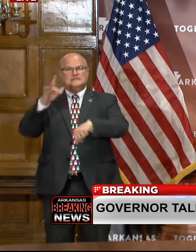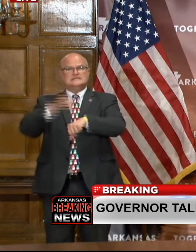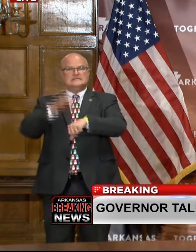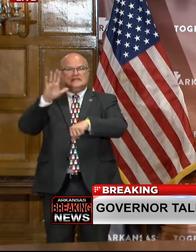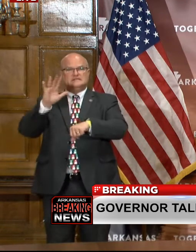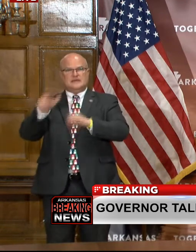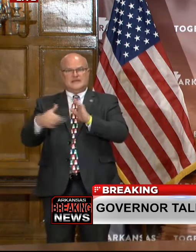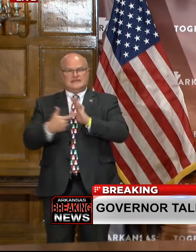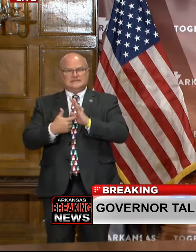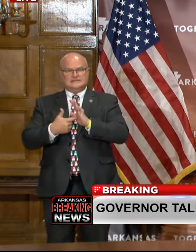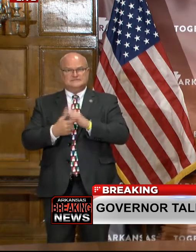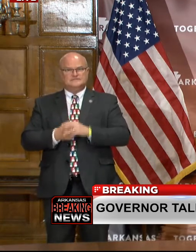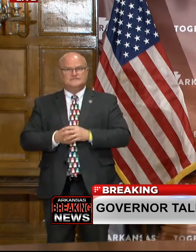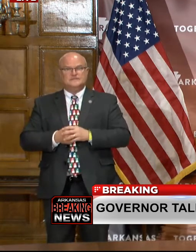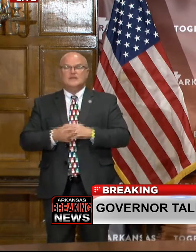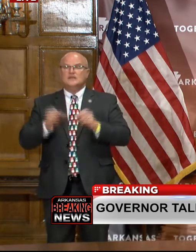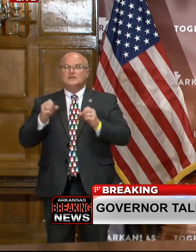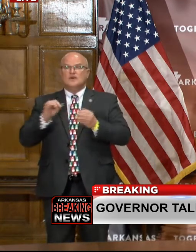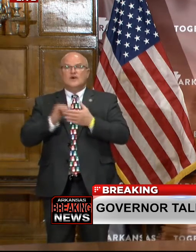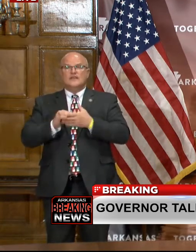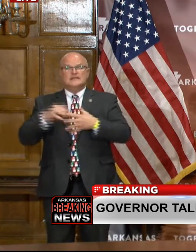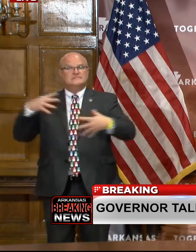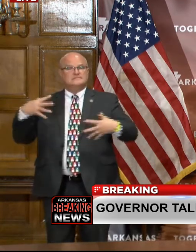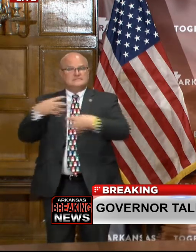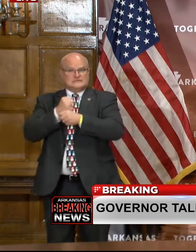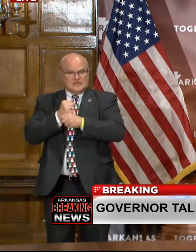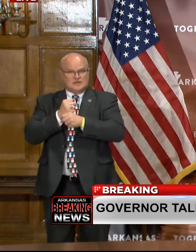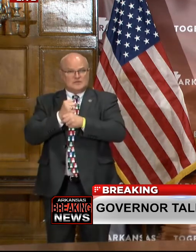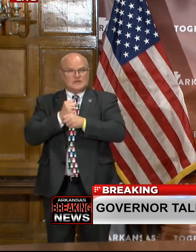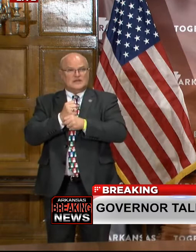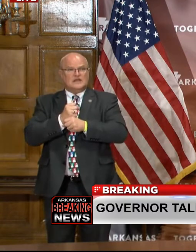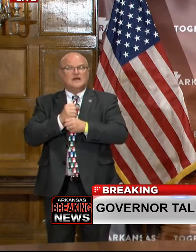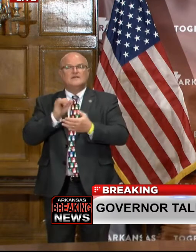them. And so that's a summary of the